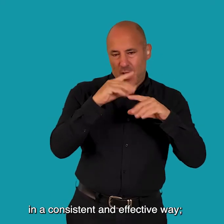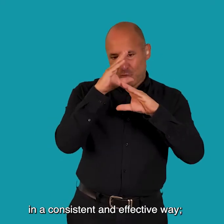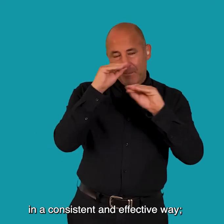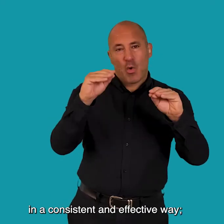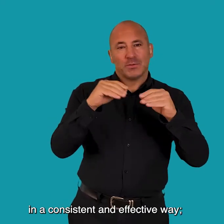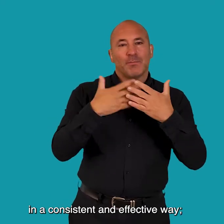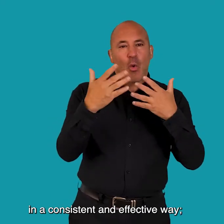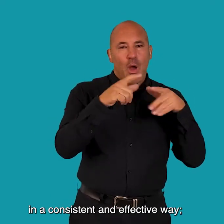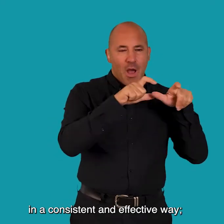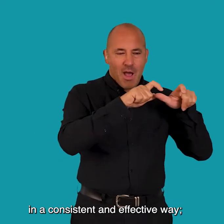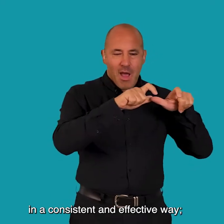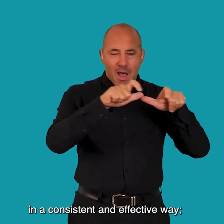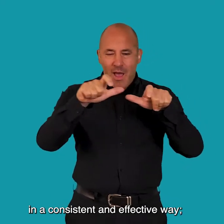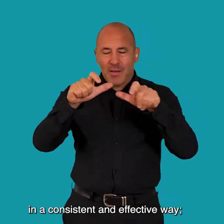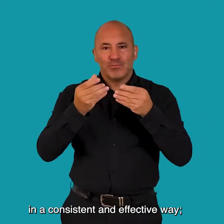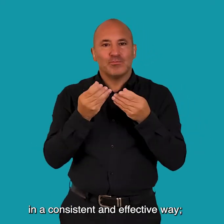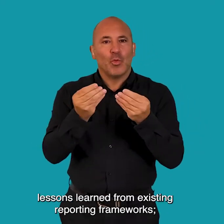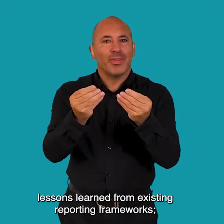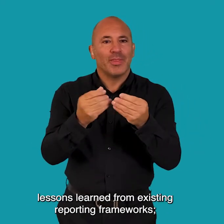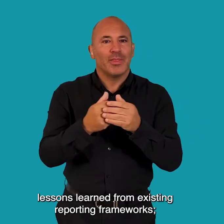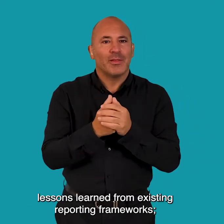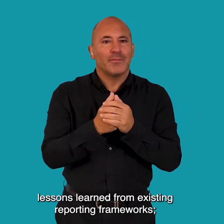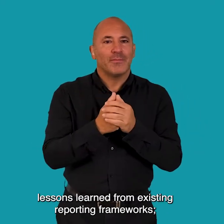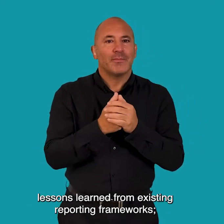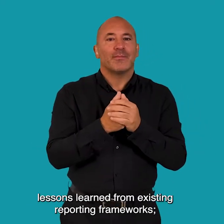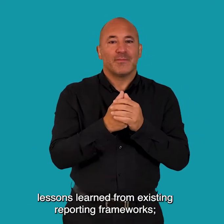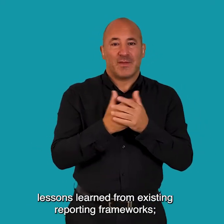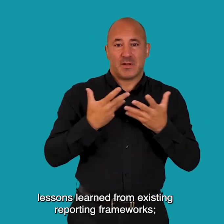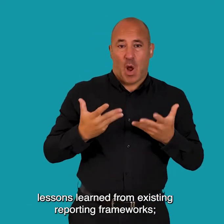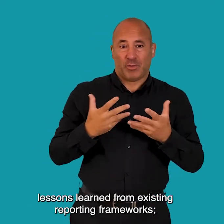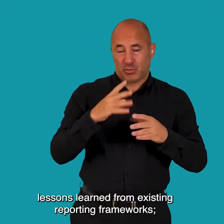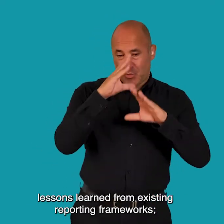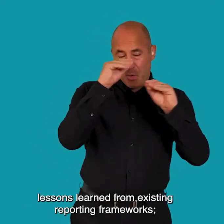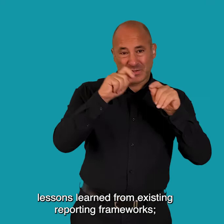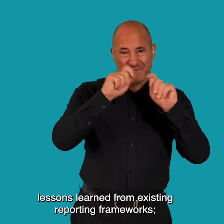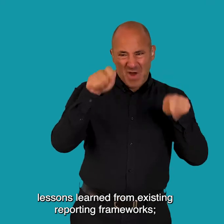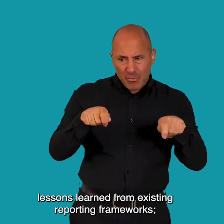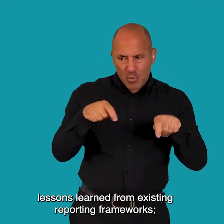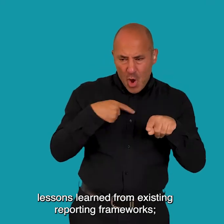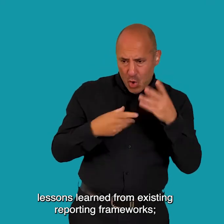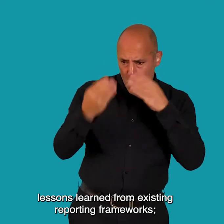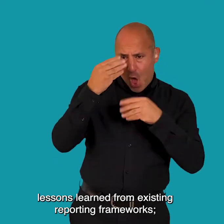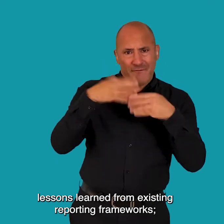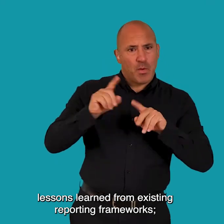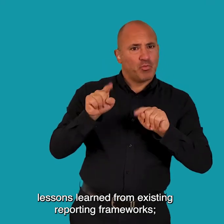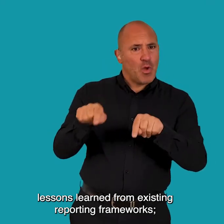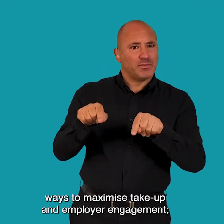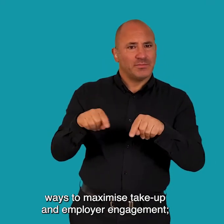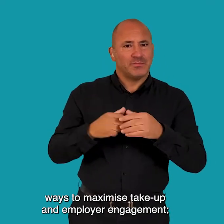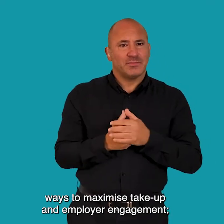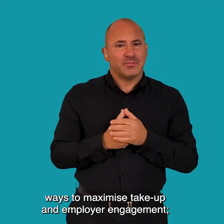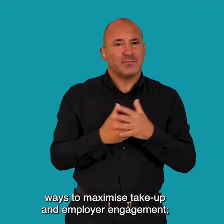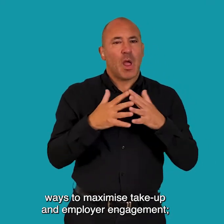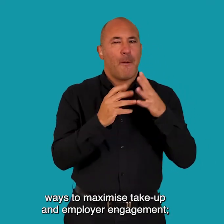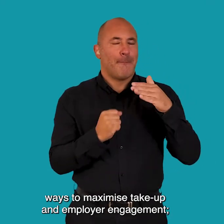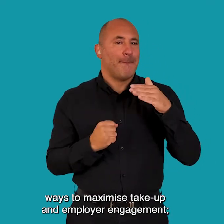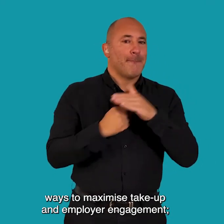and effective way, lessons learned from existing reporting frameworks, ways to maximise take-up